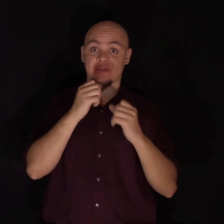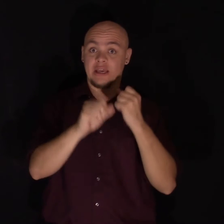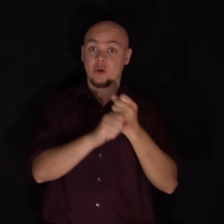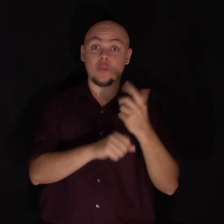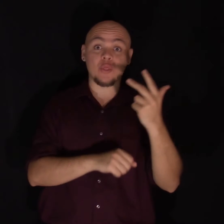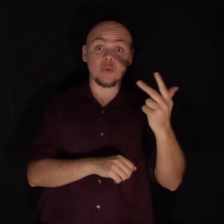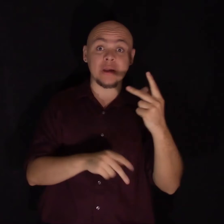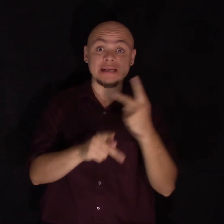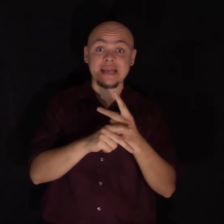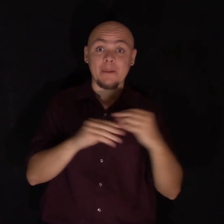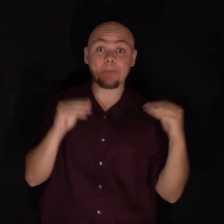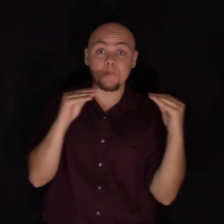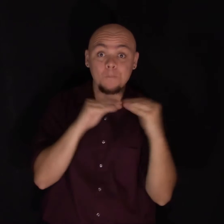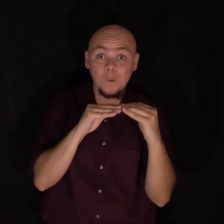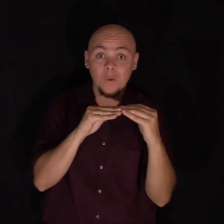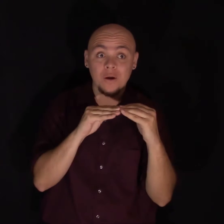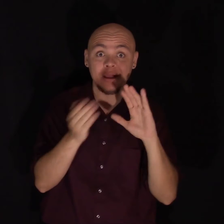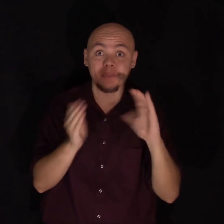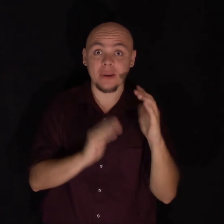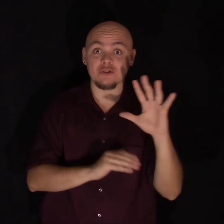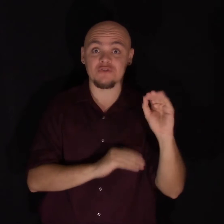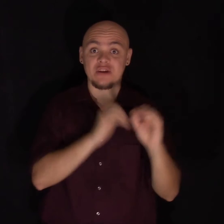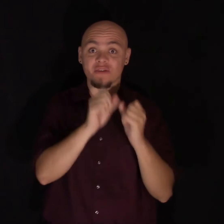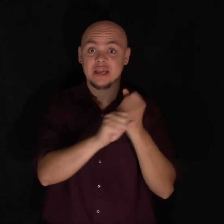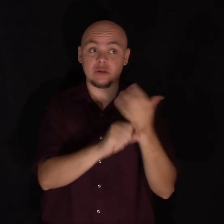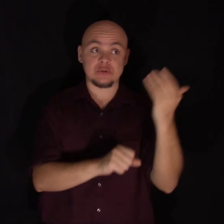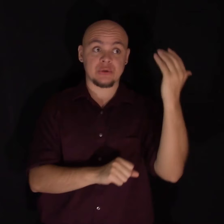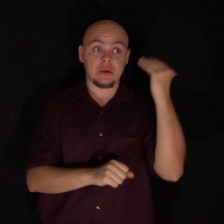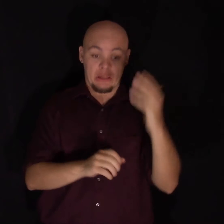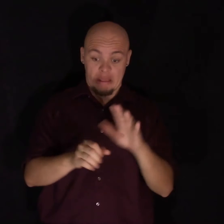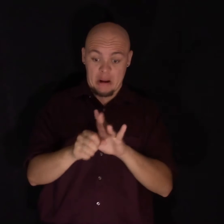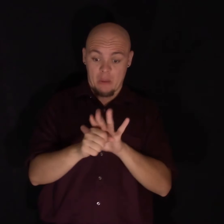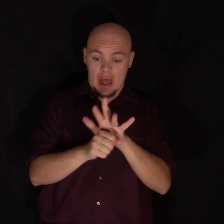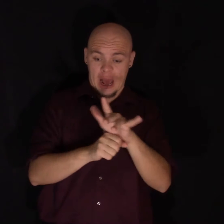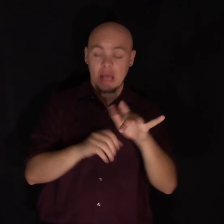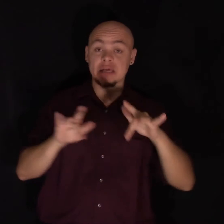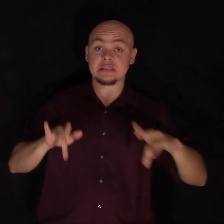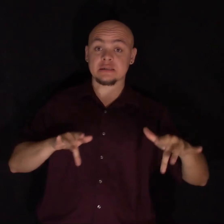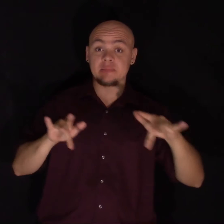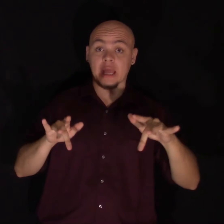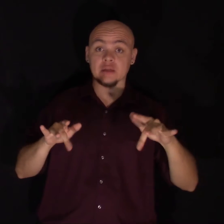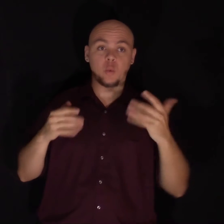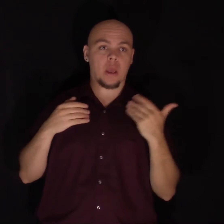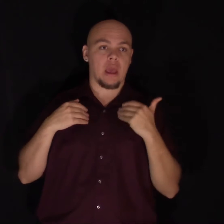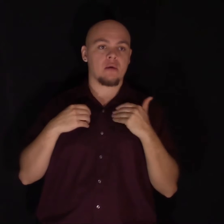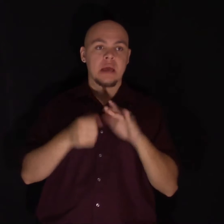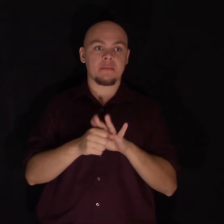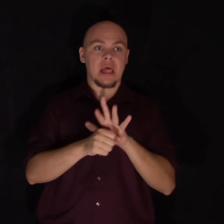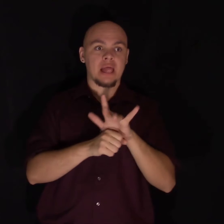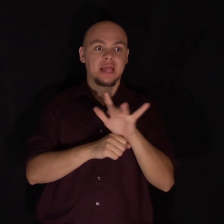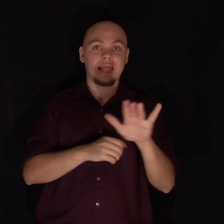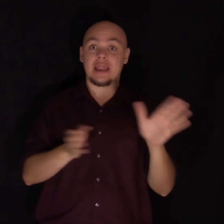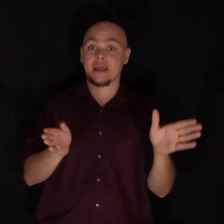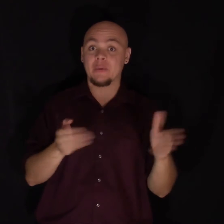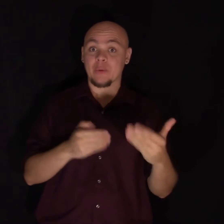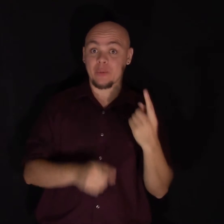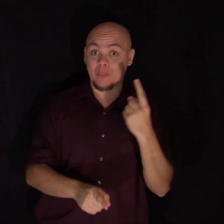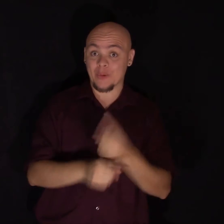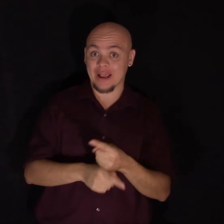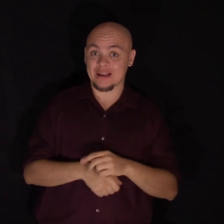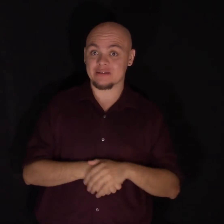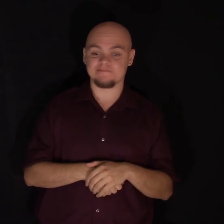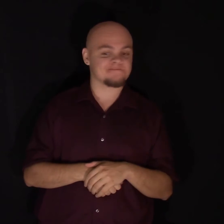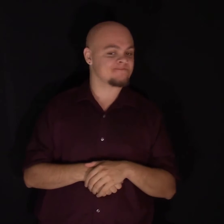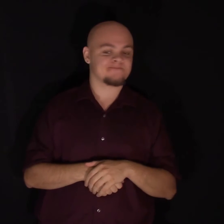times. So you'd think with all this extra space, we'd have plenty of room for all our stuff, right?